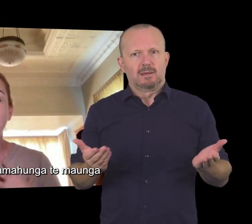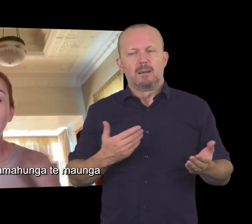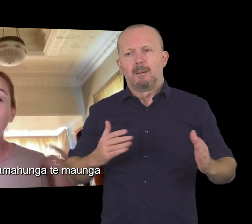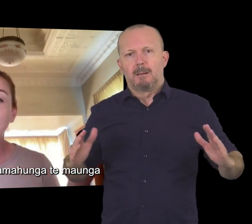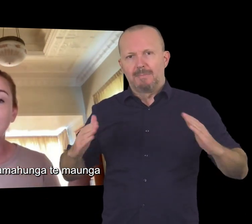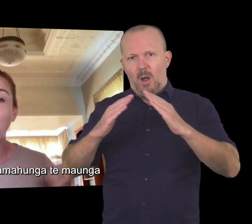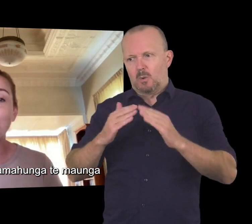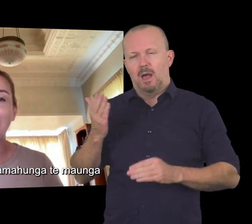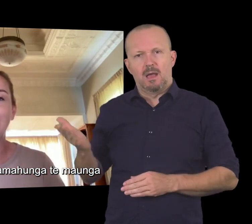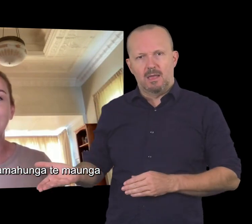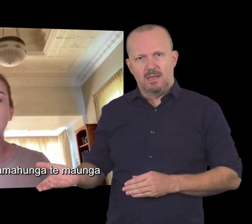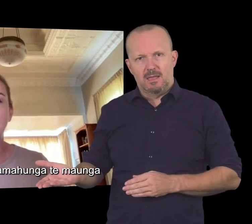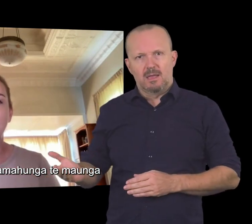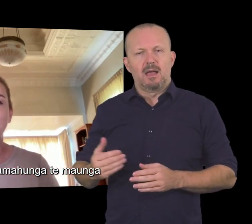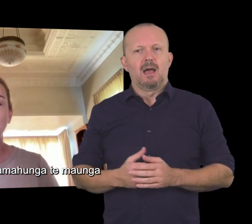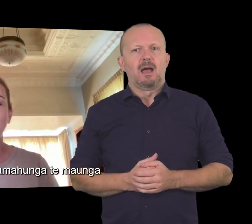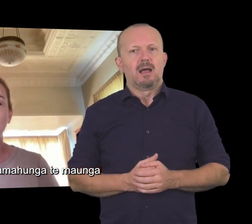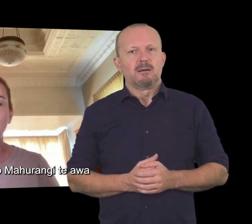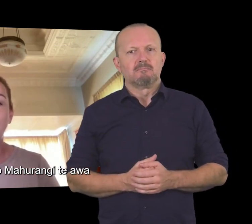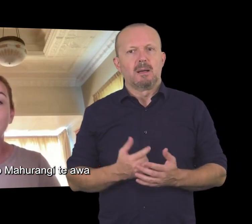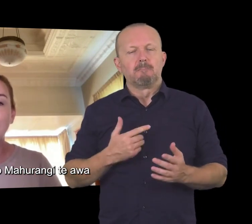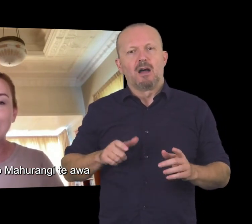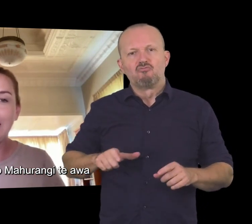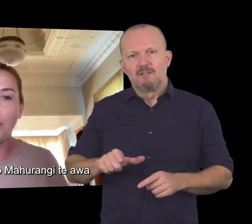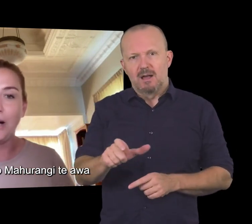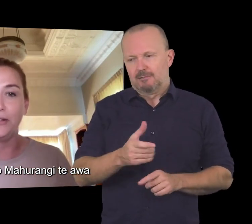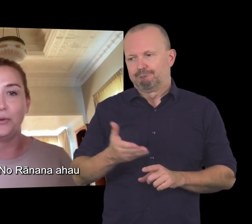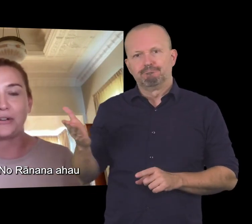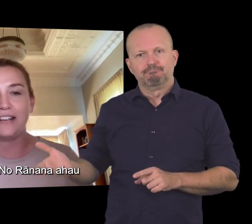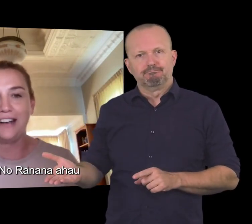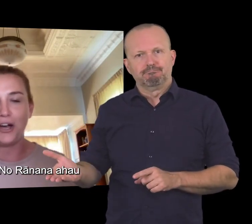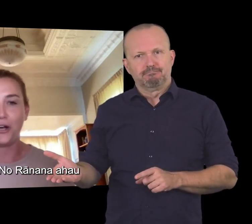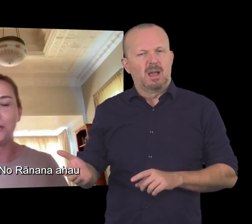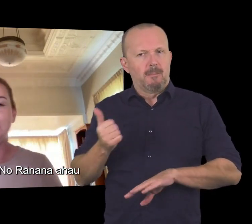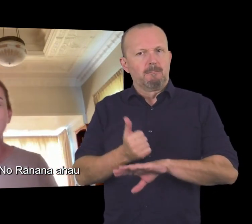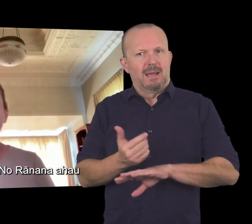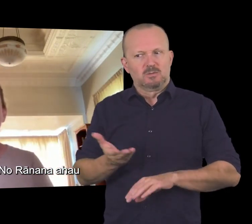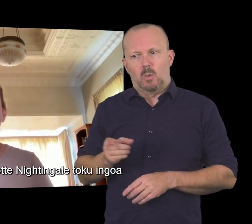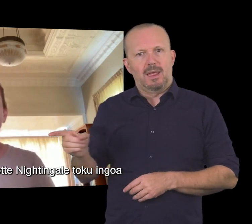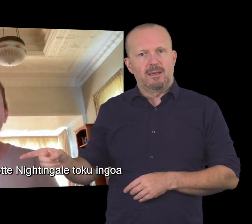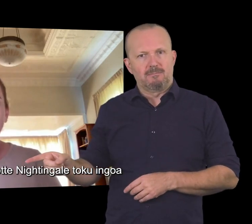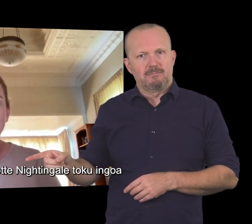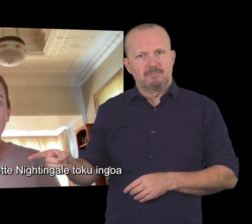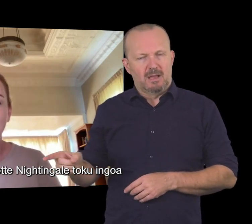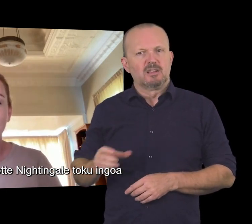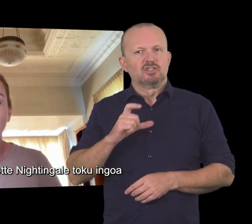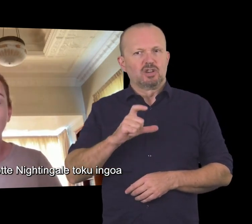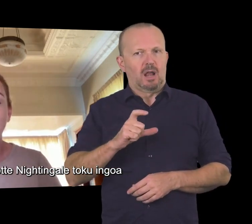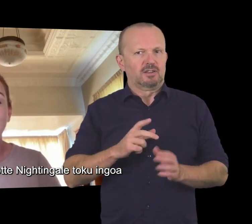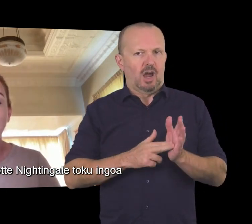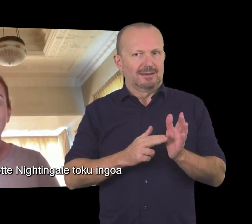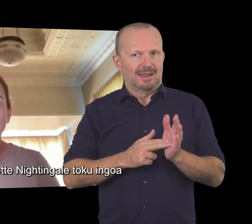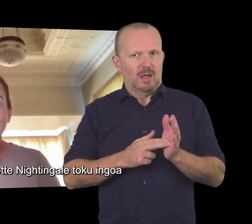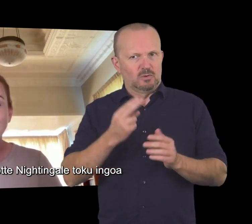ko tamahunga te maunga, ko mahurangi te awa no rānana ahau, ko Charlotte Nightingale